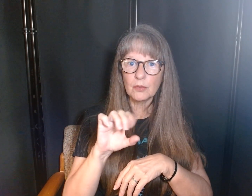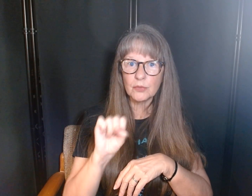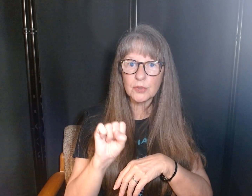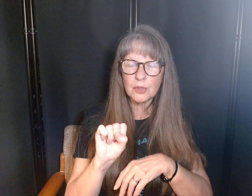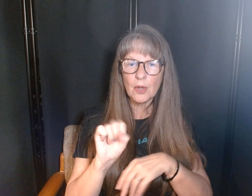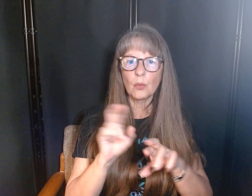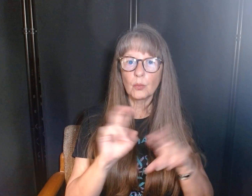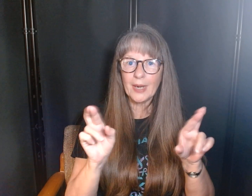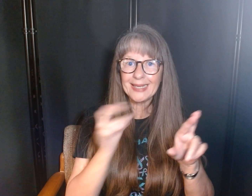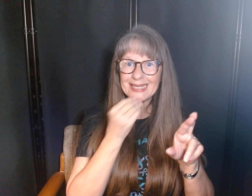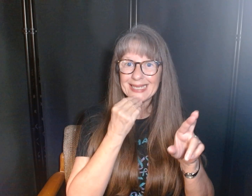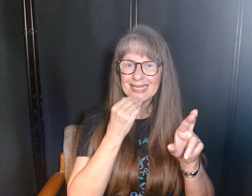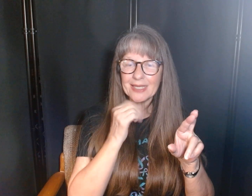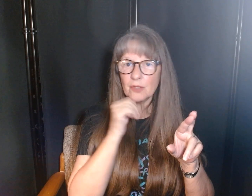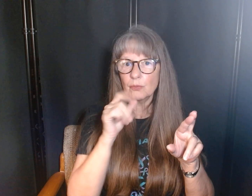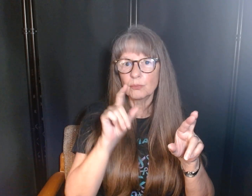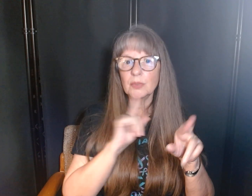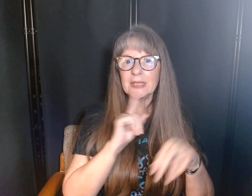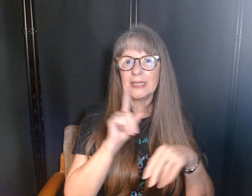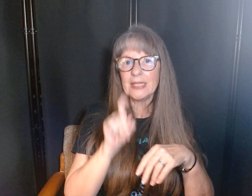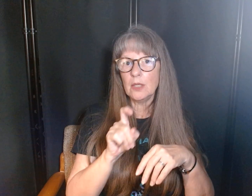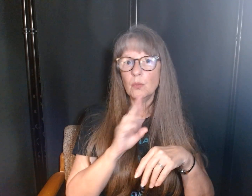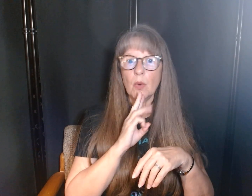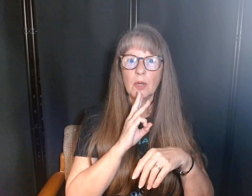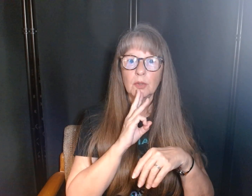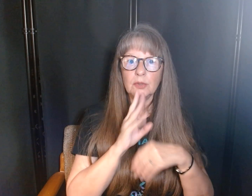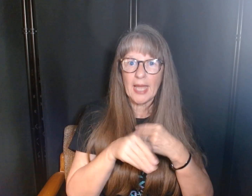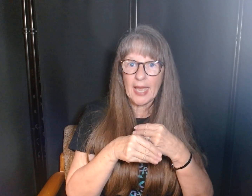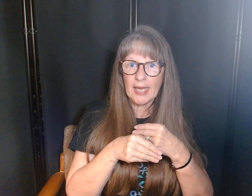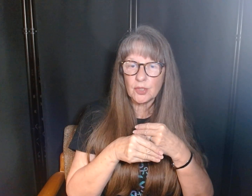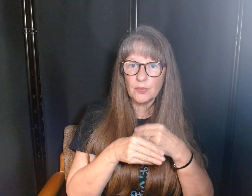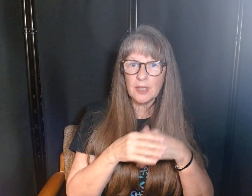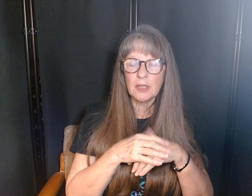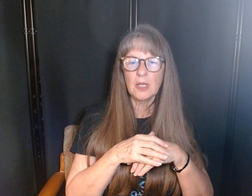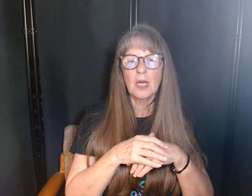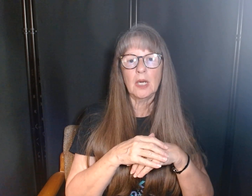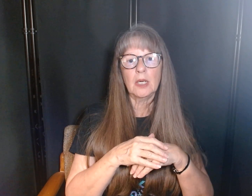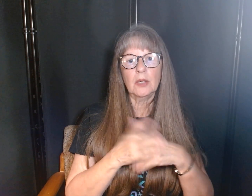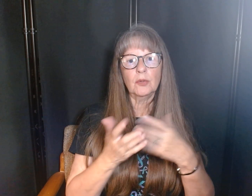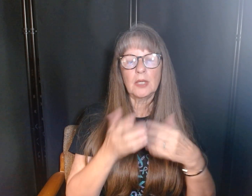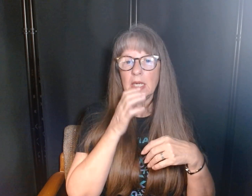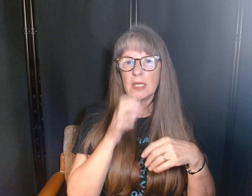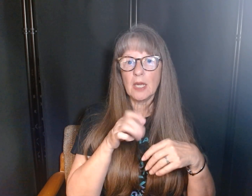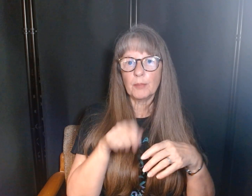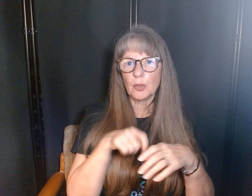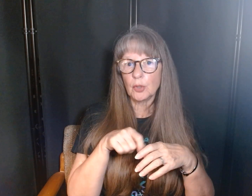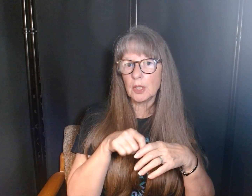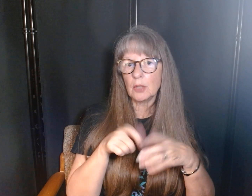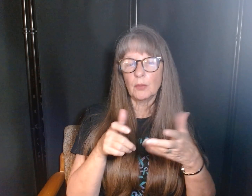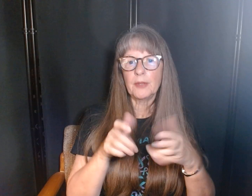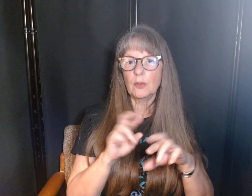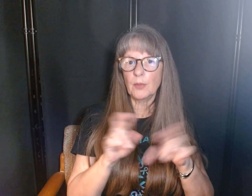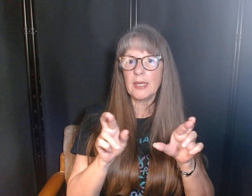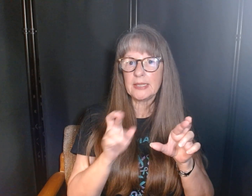meals ready to eat. They don't really need water to add to it. You can heat it up or cook it, but they're ready to